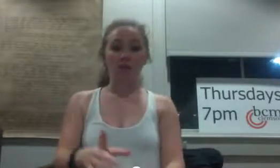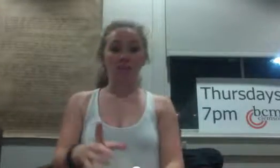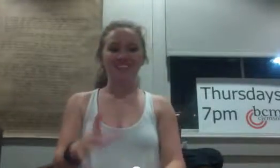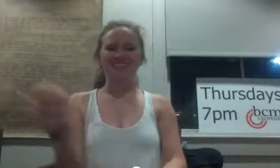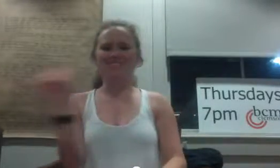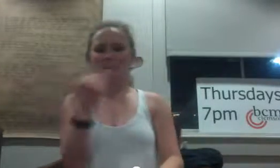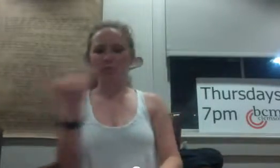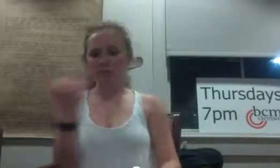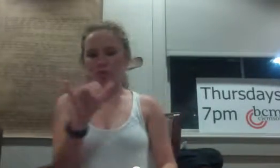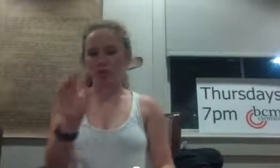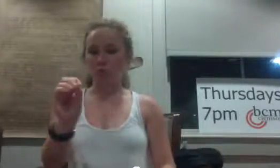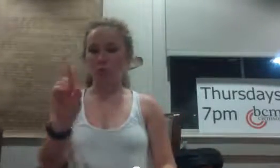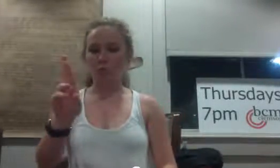duties.